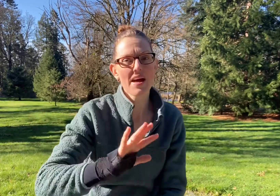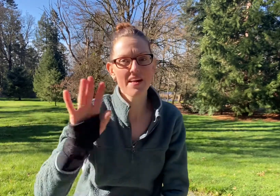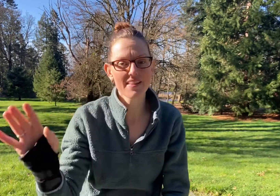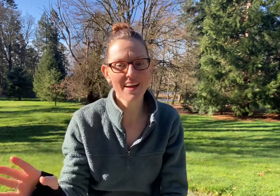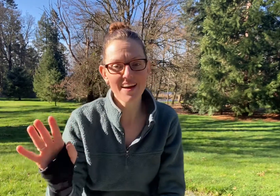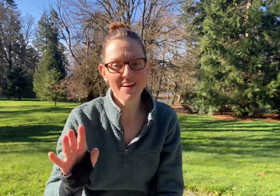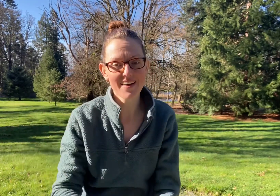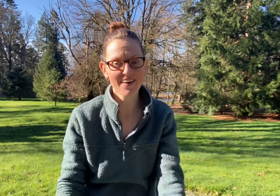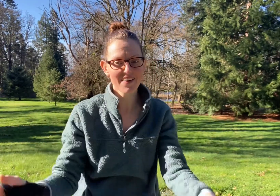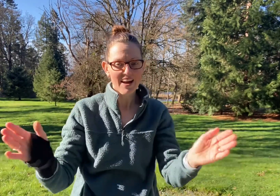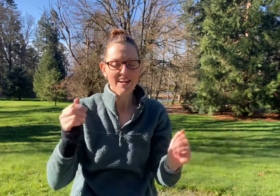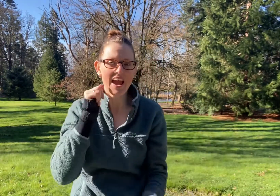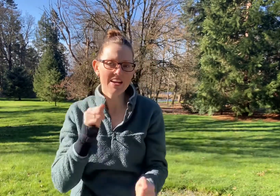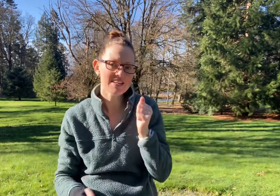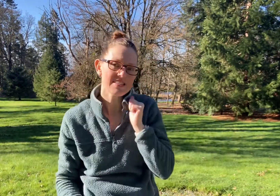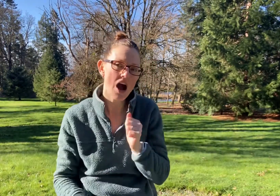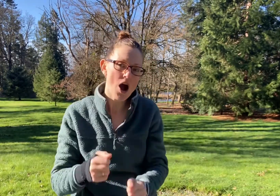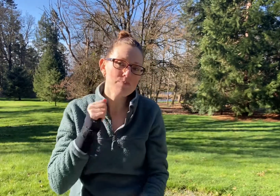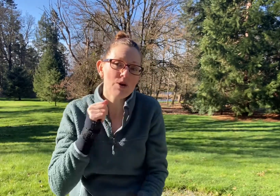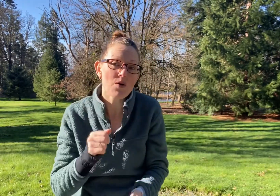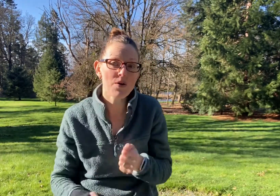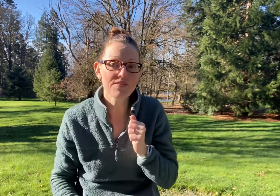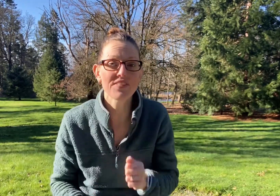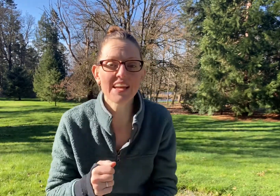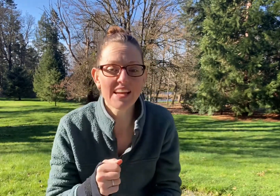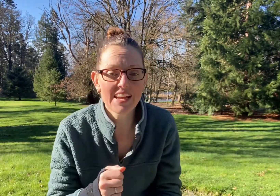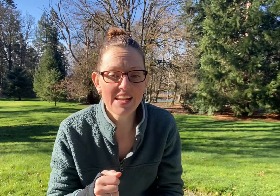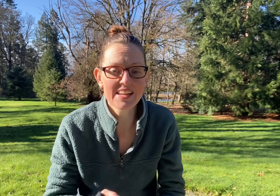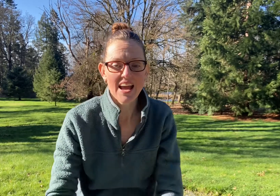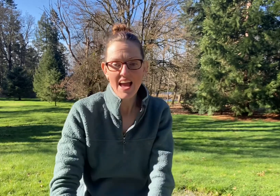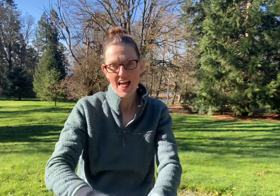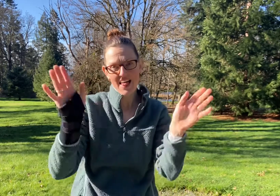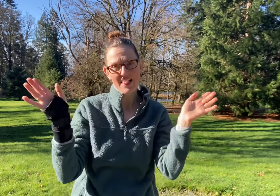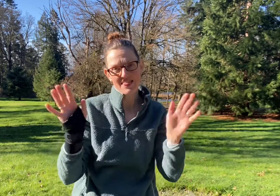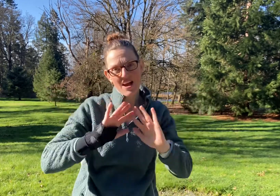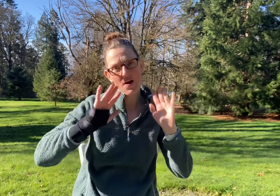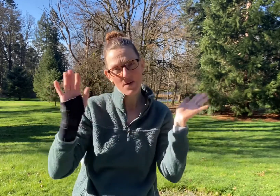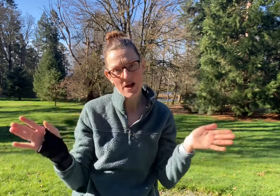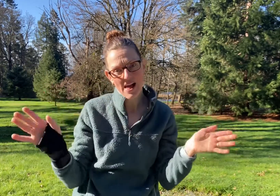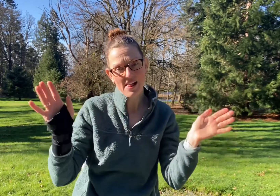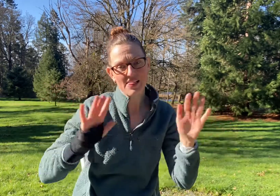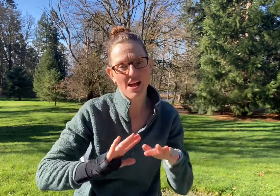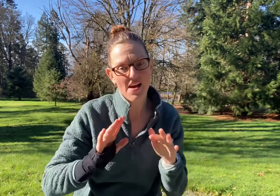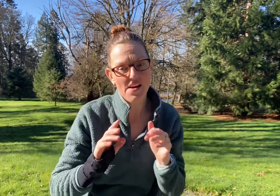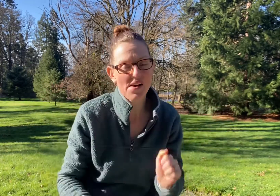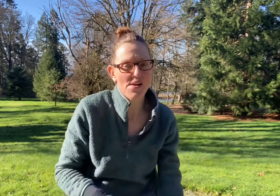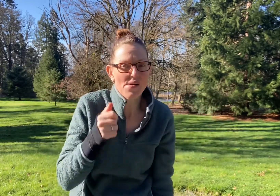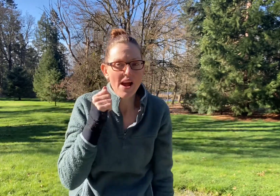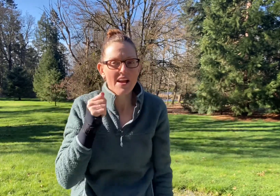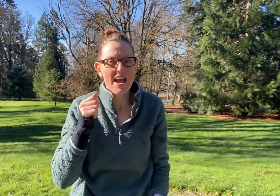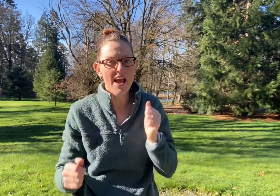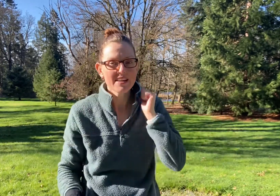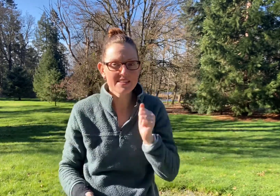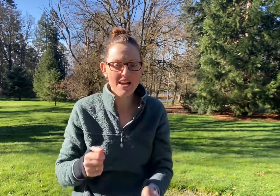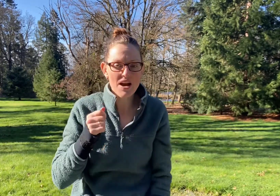hello. Can you stomp your feet? Hello, hello. Can you stomp